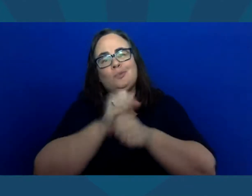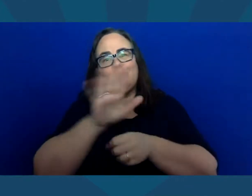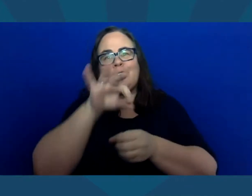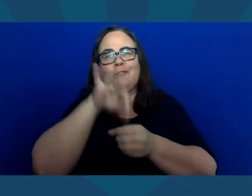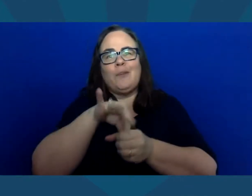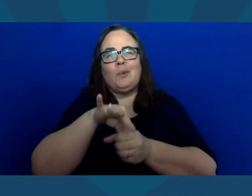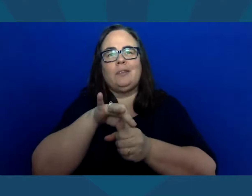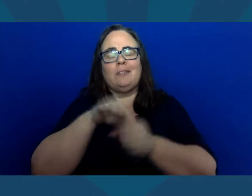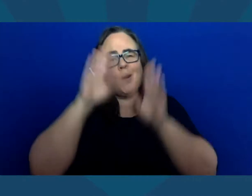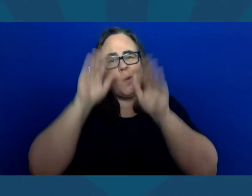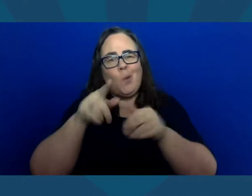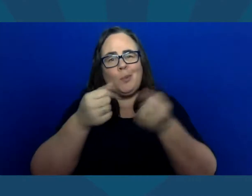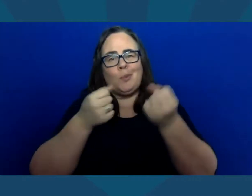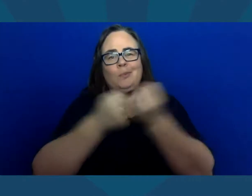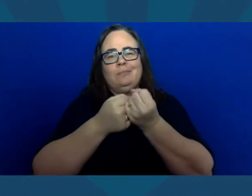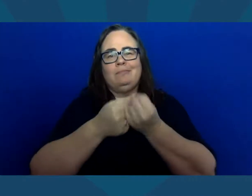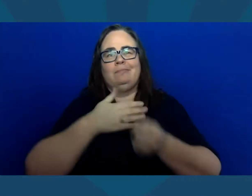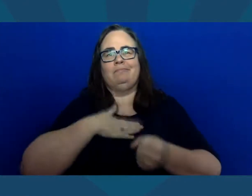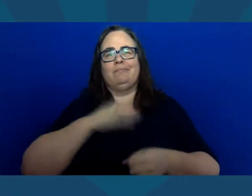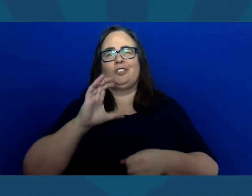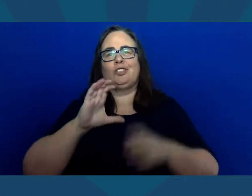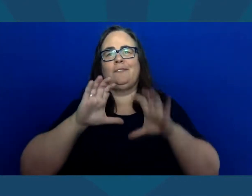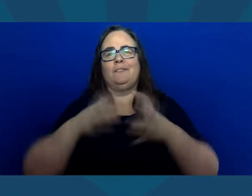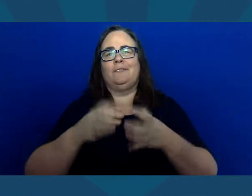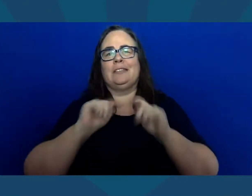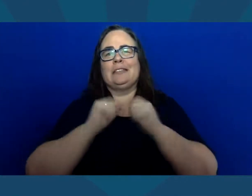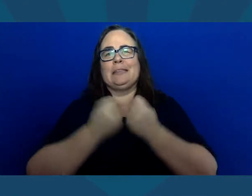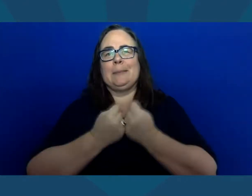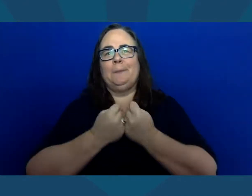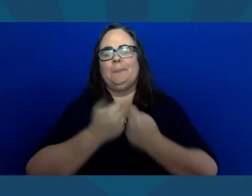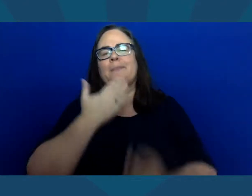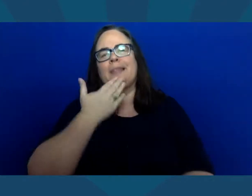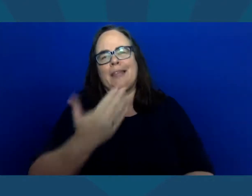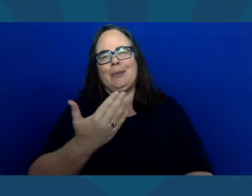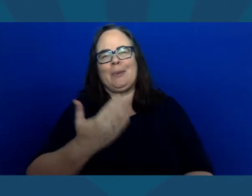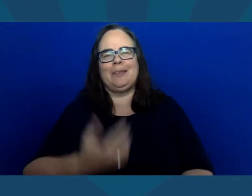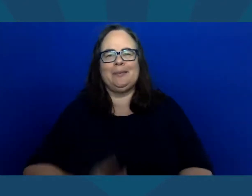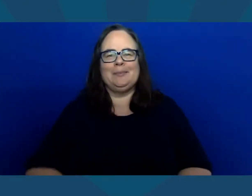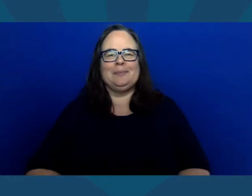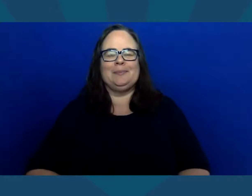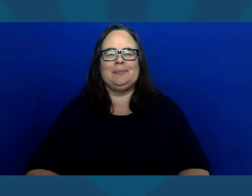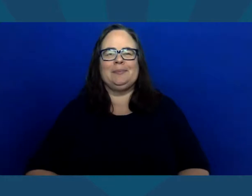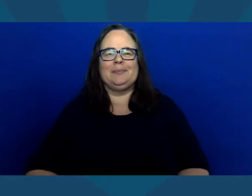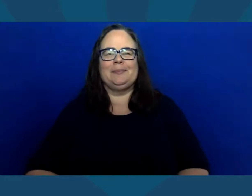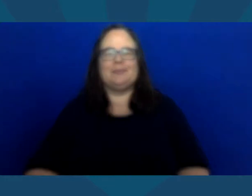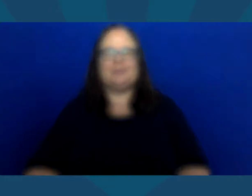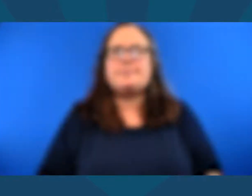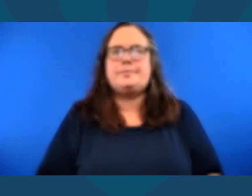I'd be honored to earn your vote and hope you will support our conservative team. Thank you.